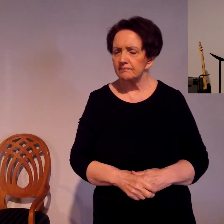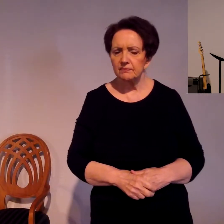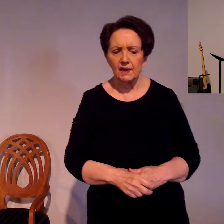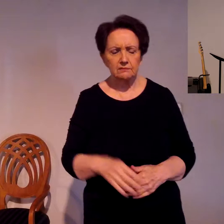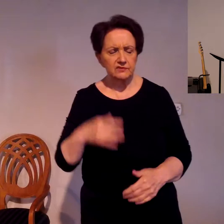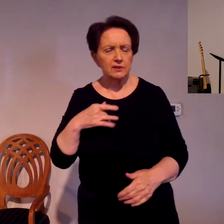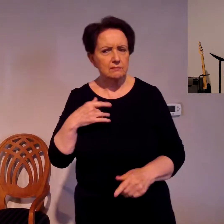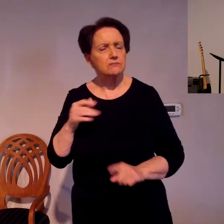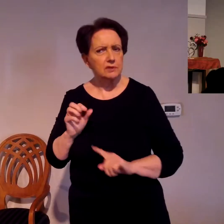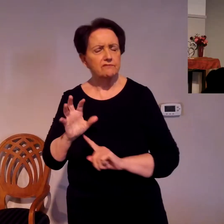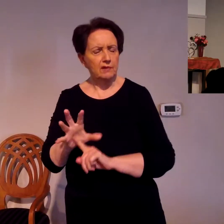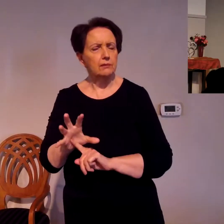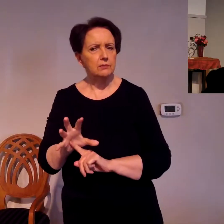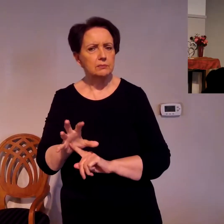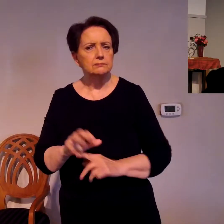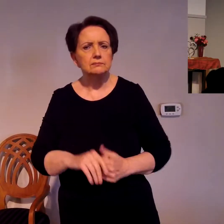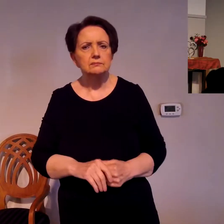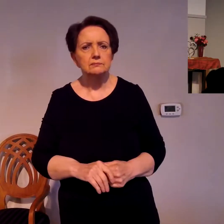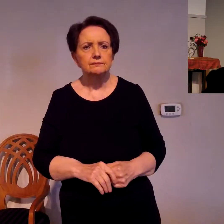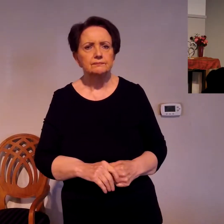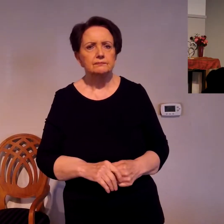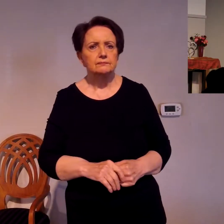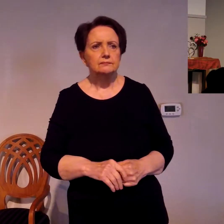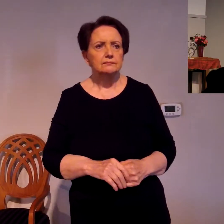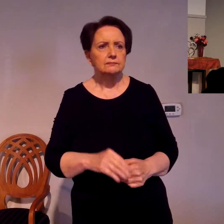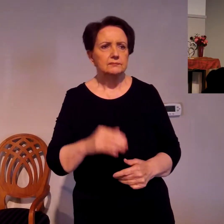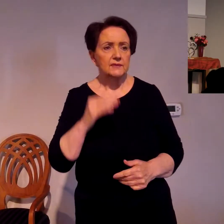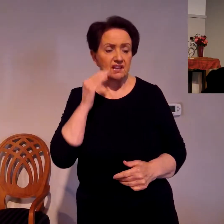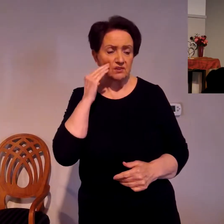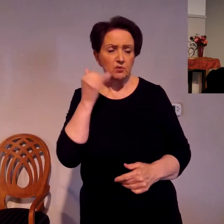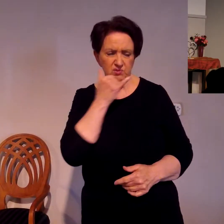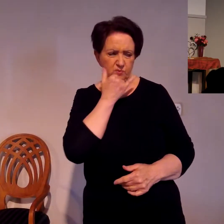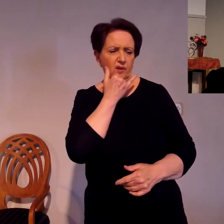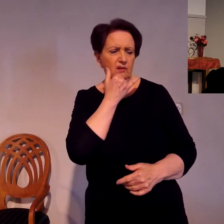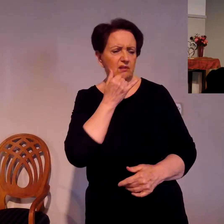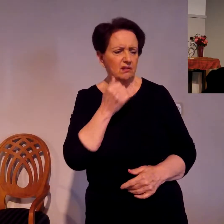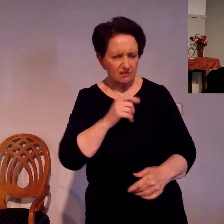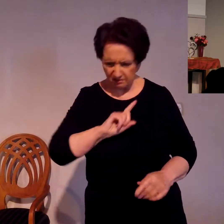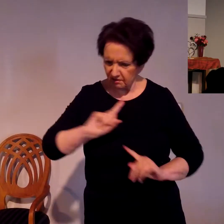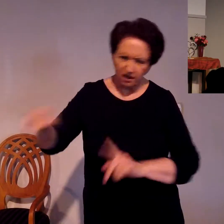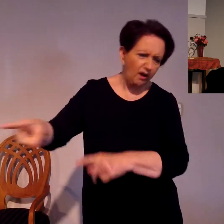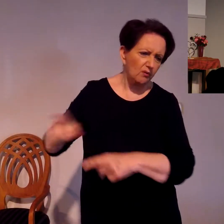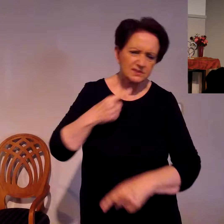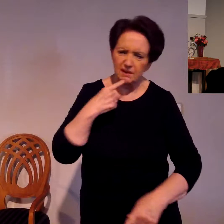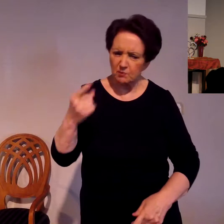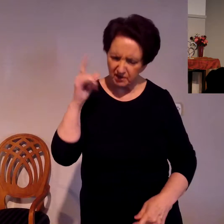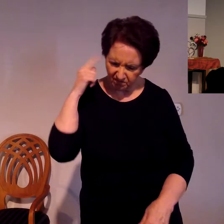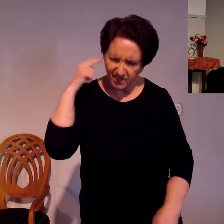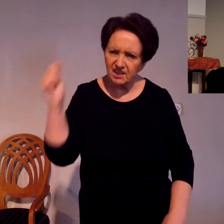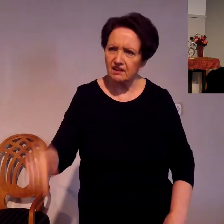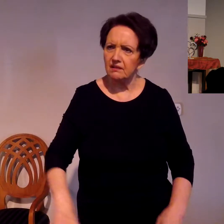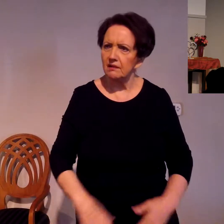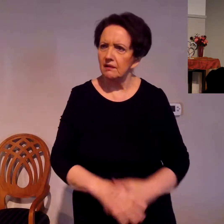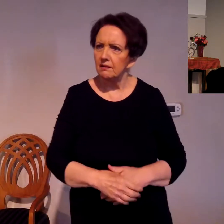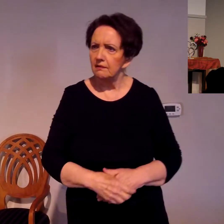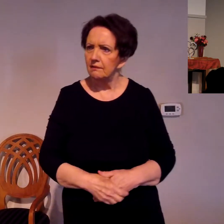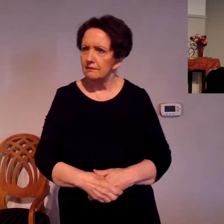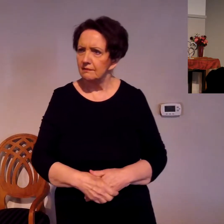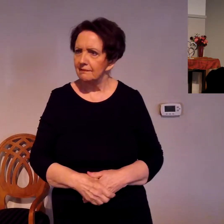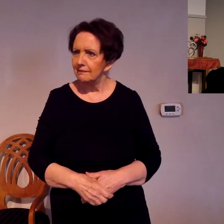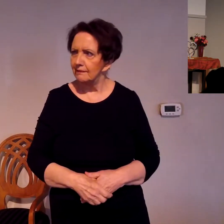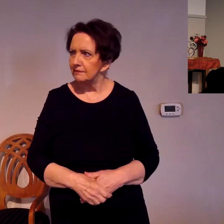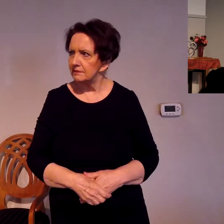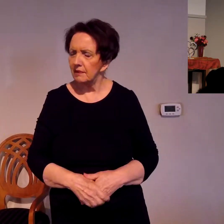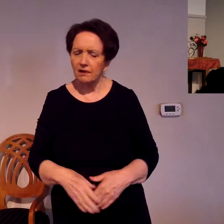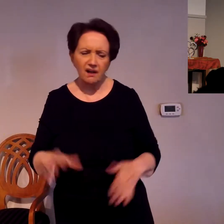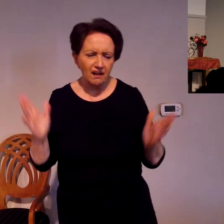vulnerable place. And you can say, well, I don't know what's the matter with you. Just go in there and tell them what you think. Or you can say,